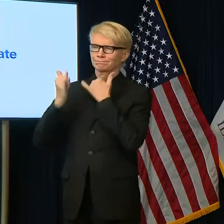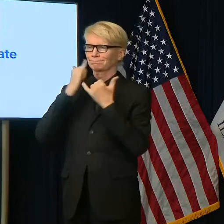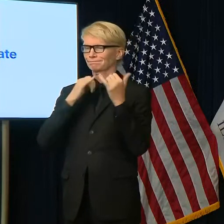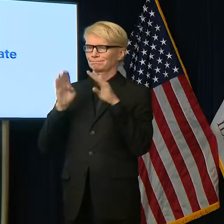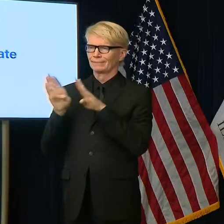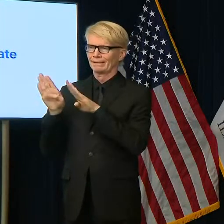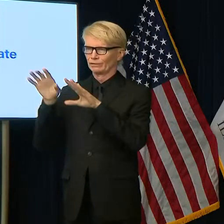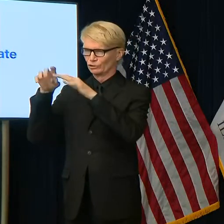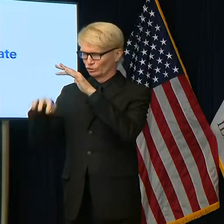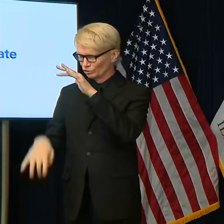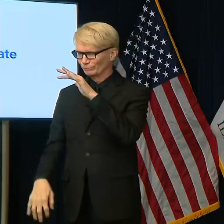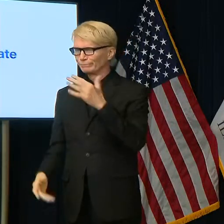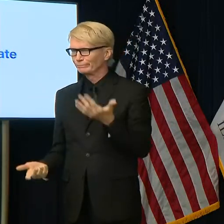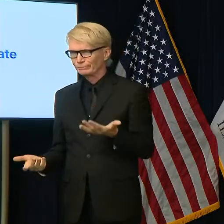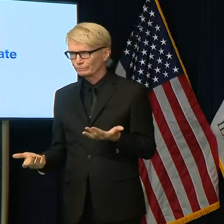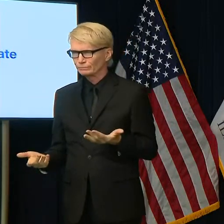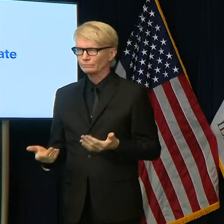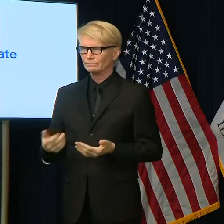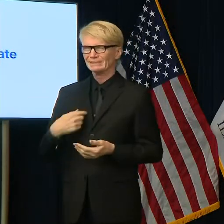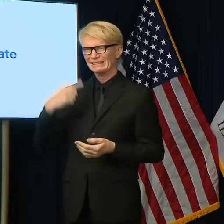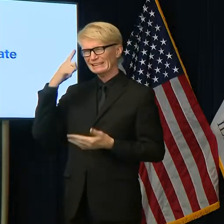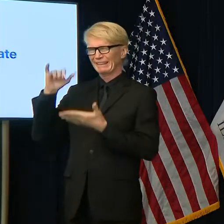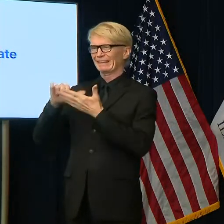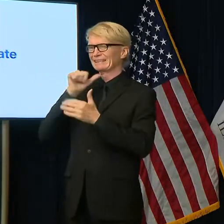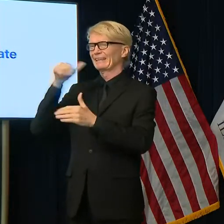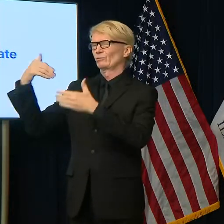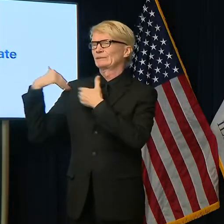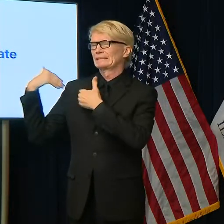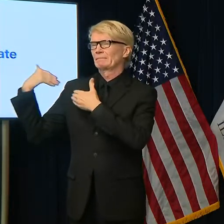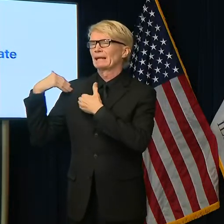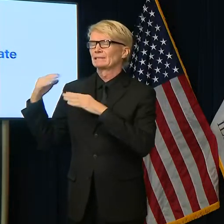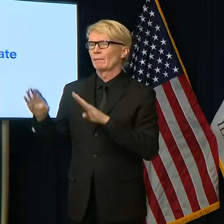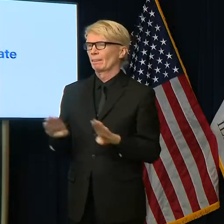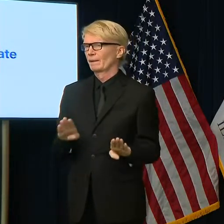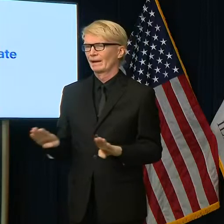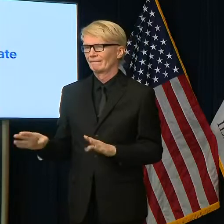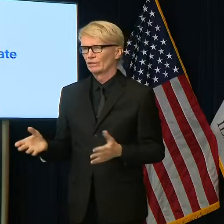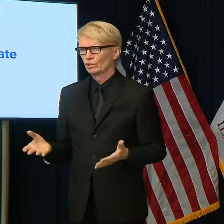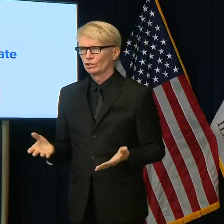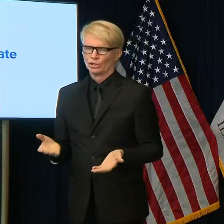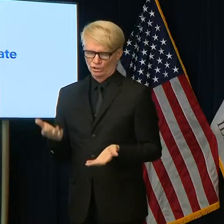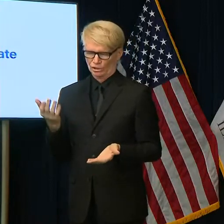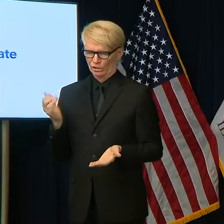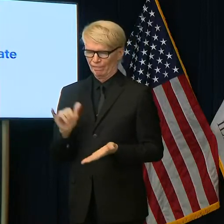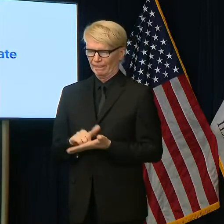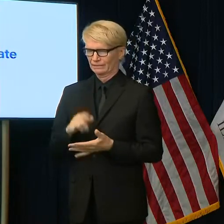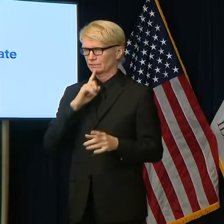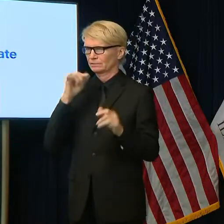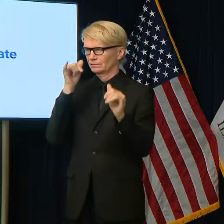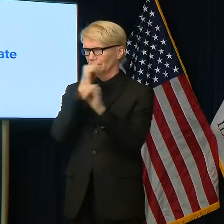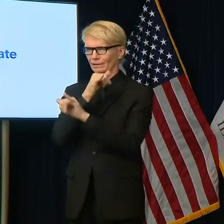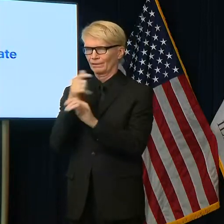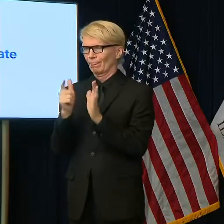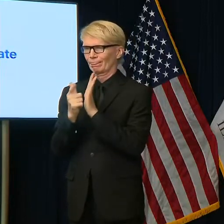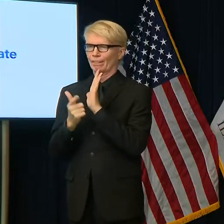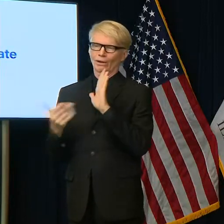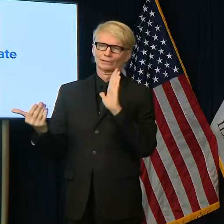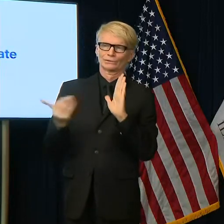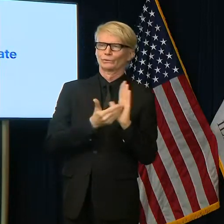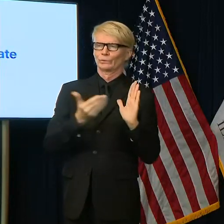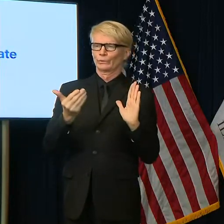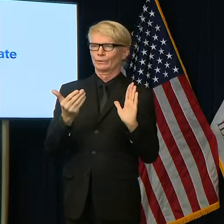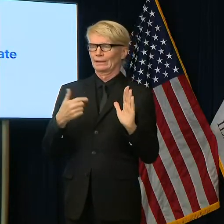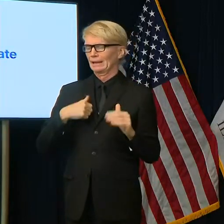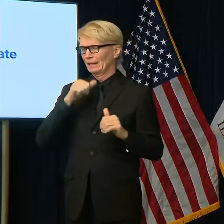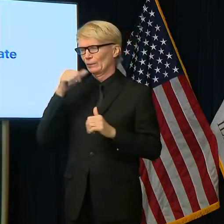So I just would say it's irresponsible, and it's a ridiculous lawsuit. I